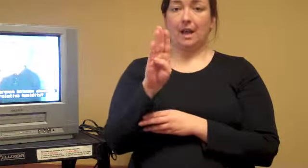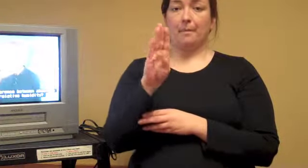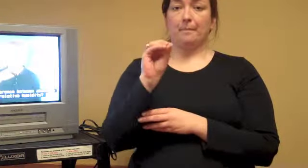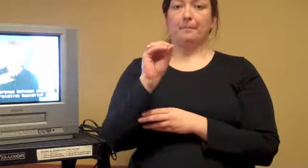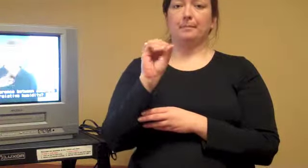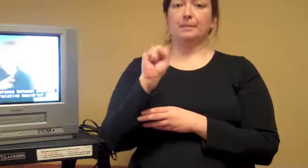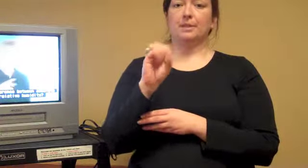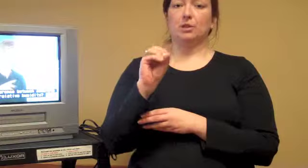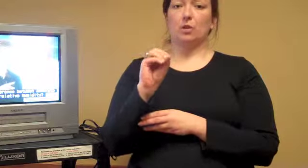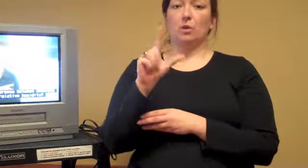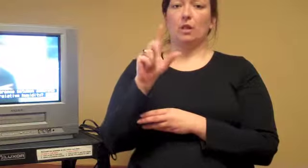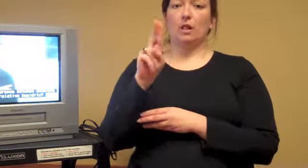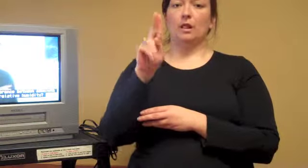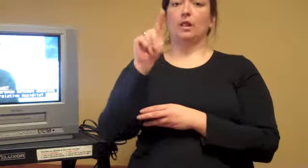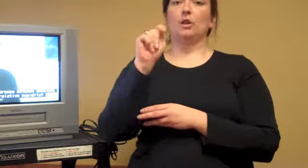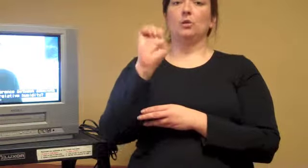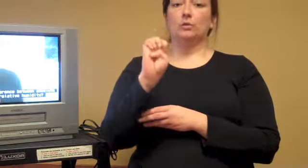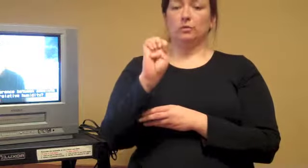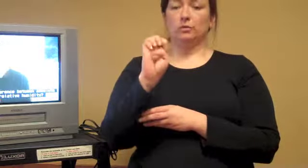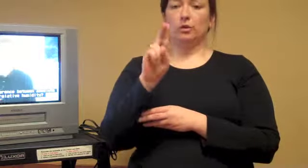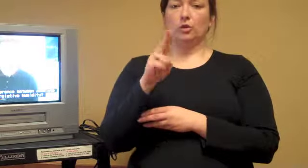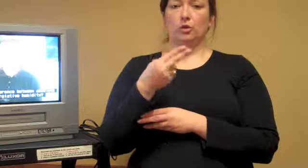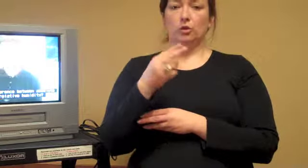Difference between absolute and relative humidity.